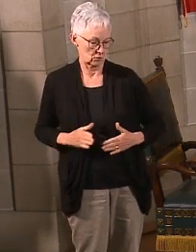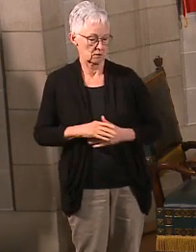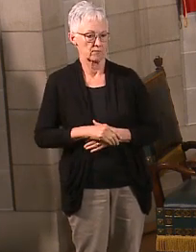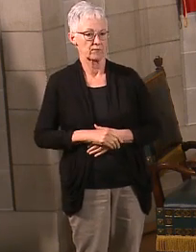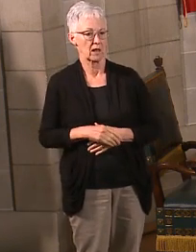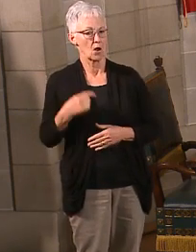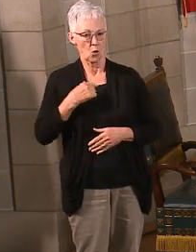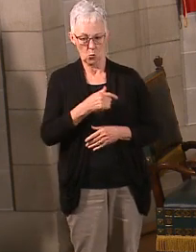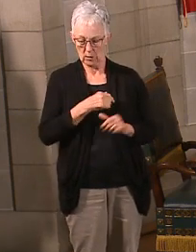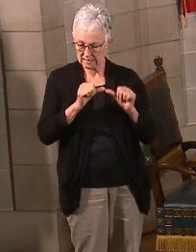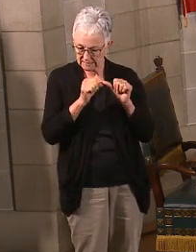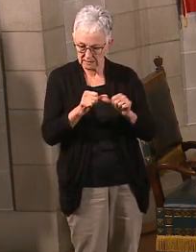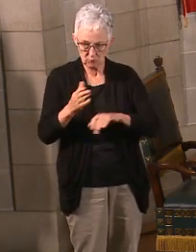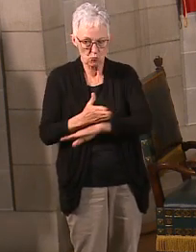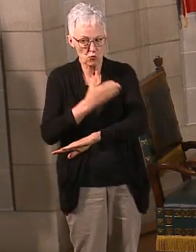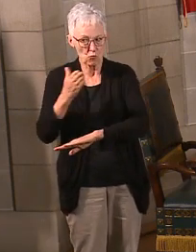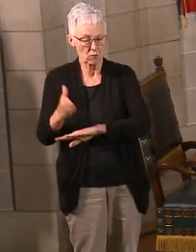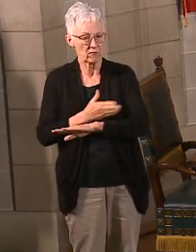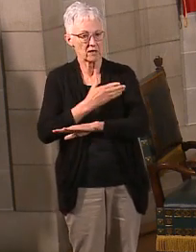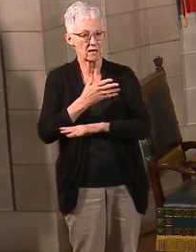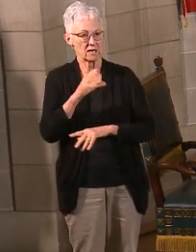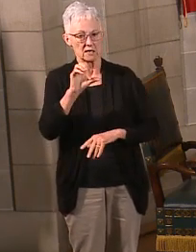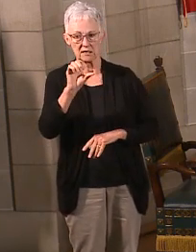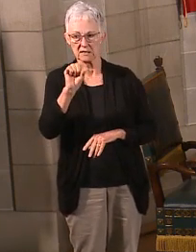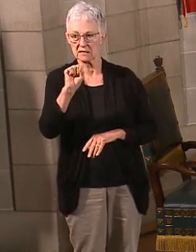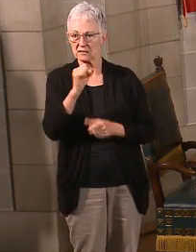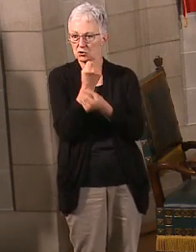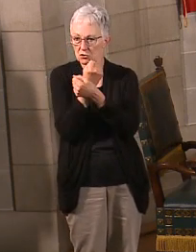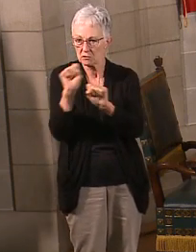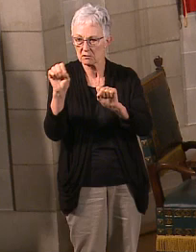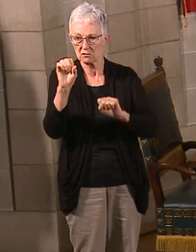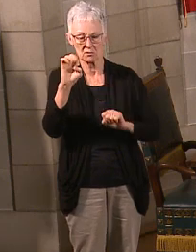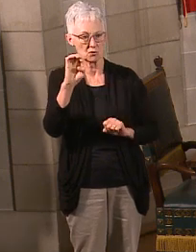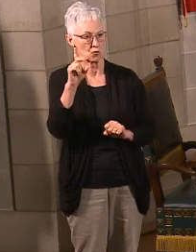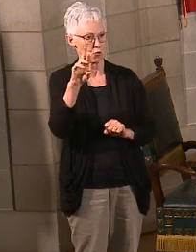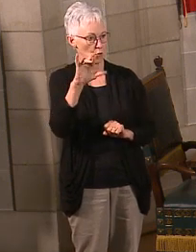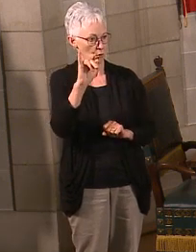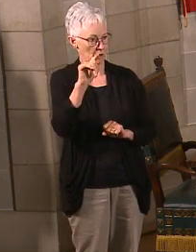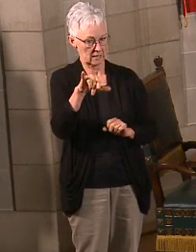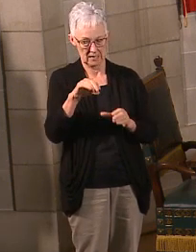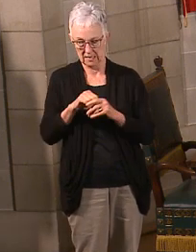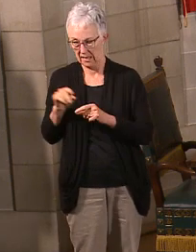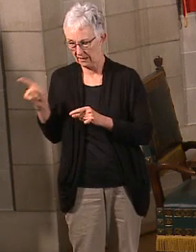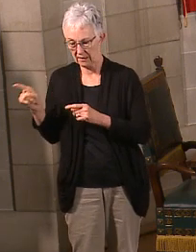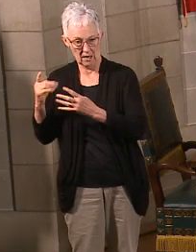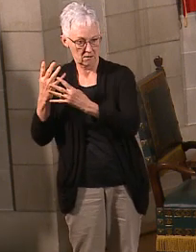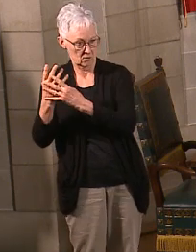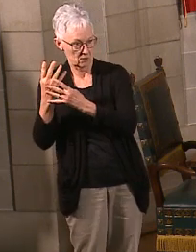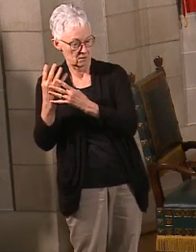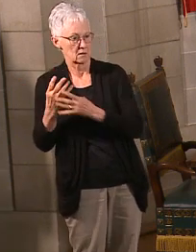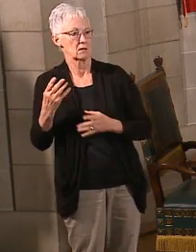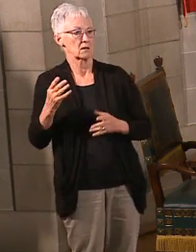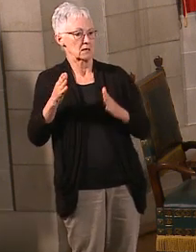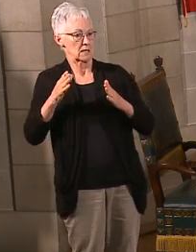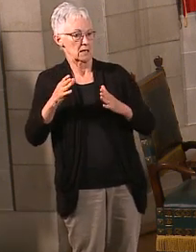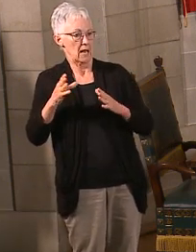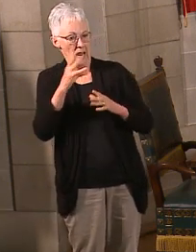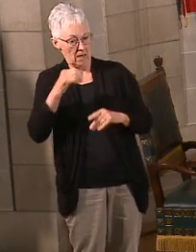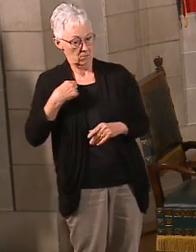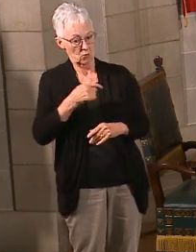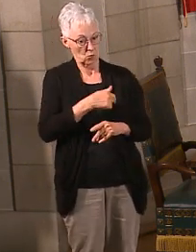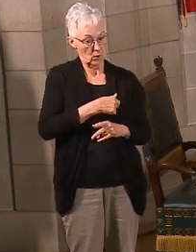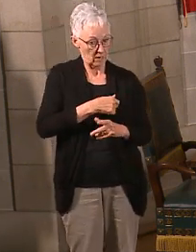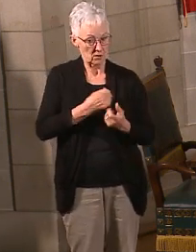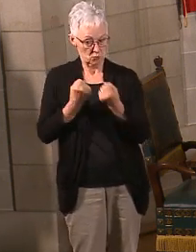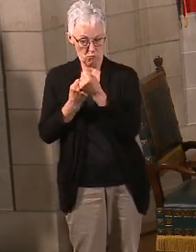and maintenance, investing in our teammates, all those areas we continue to invest in our correction system to be able to do it. And also, it's